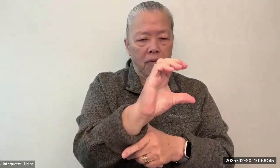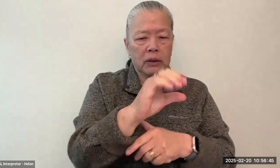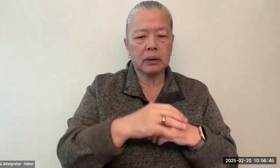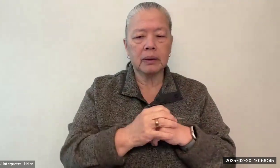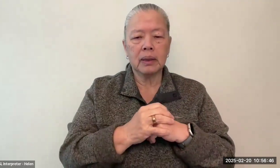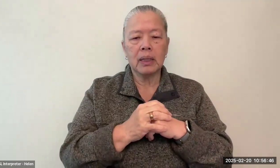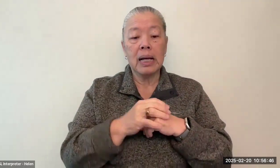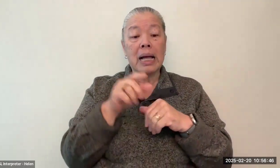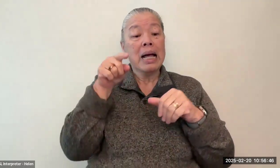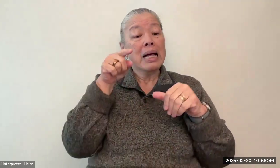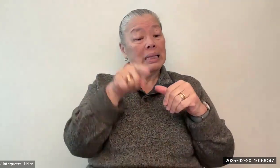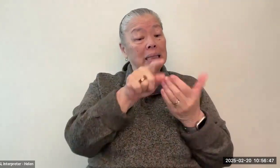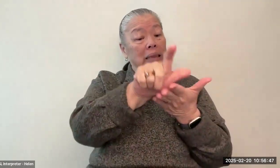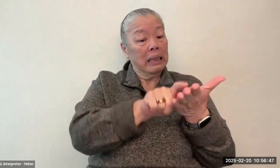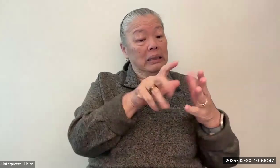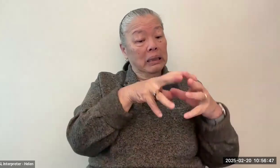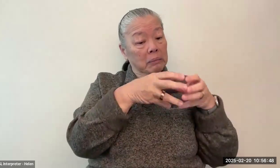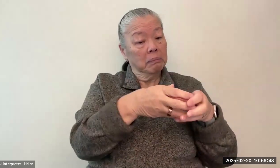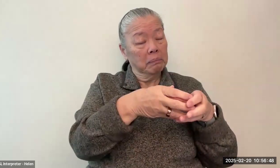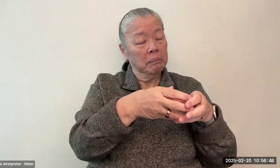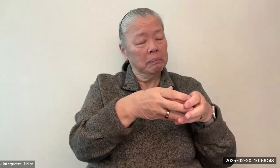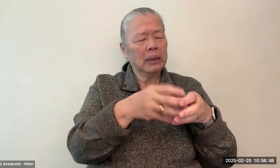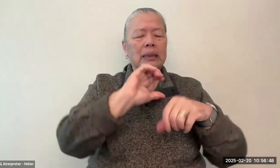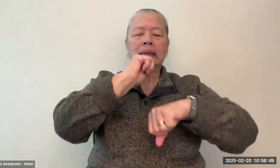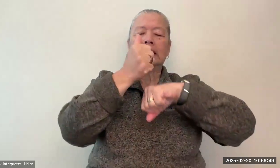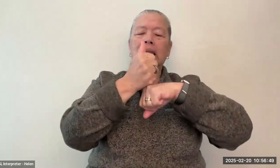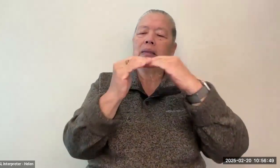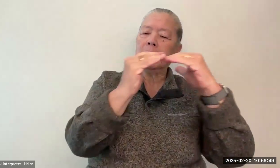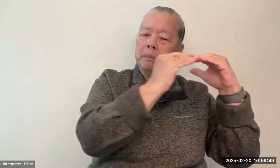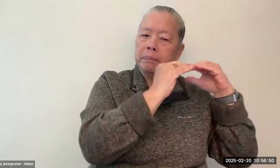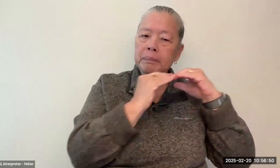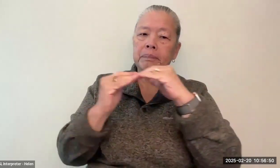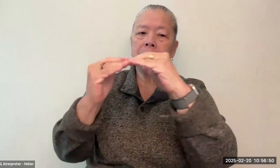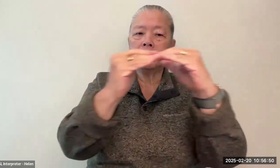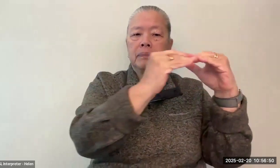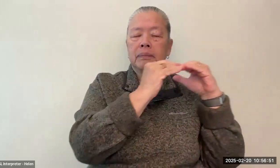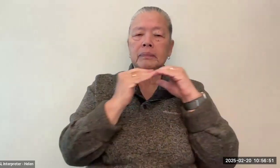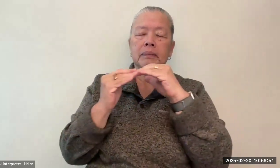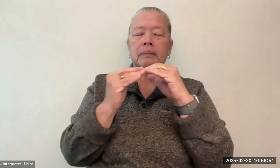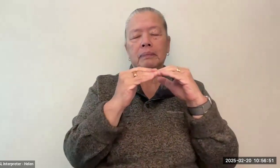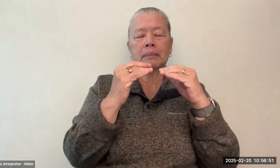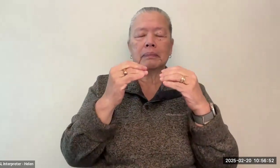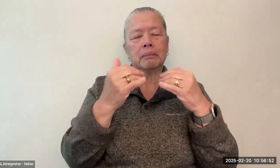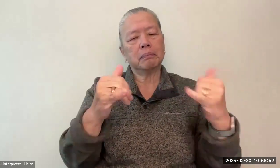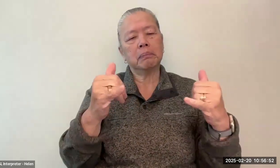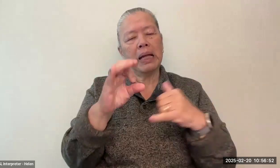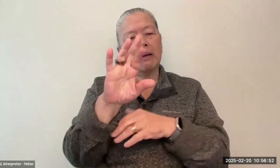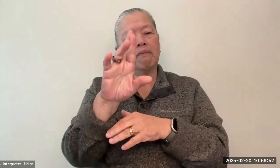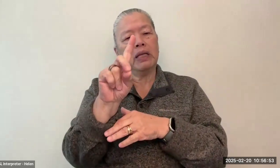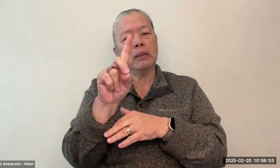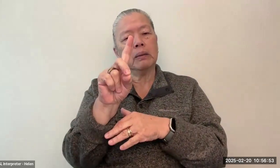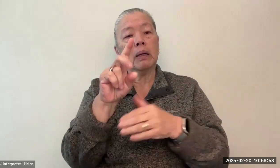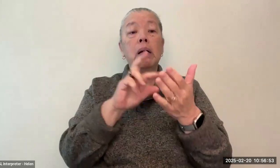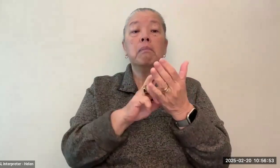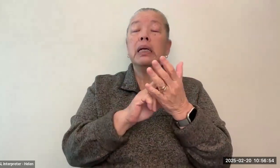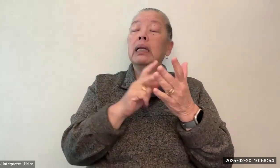This package creates a level playing field where United Methodists in every region of the world have